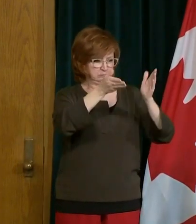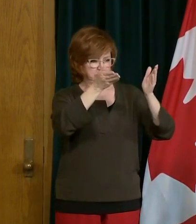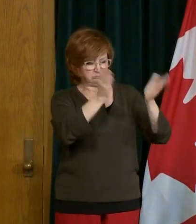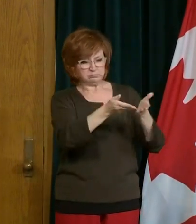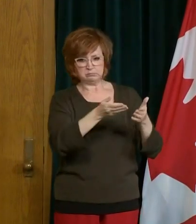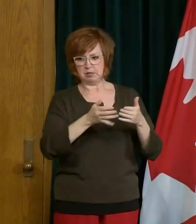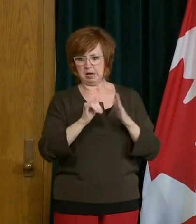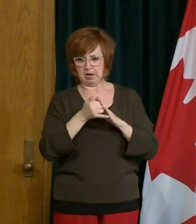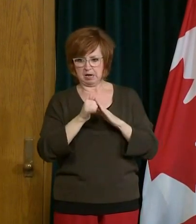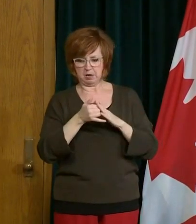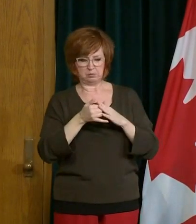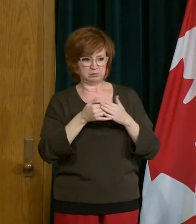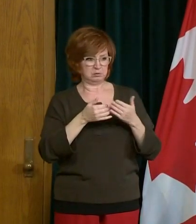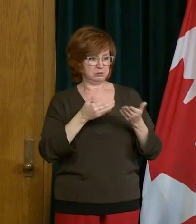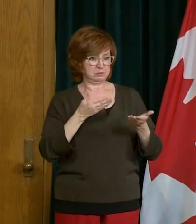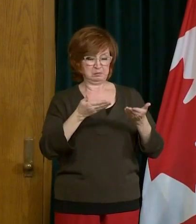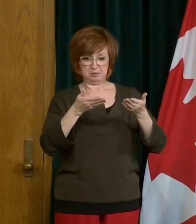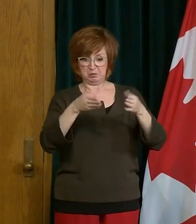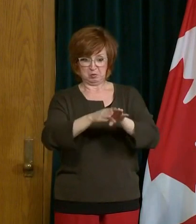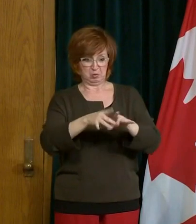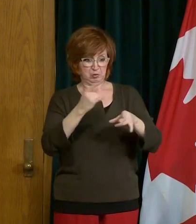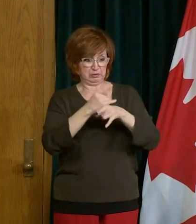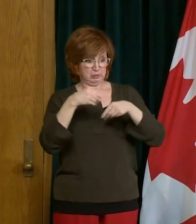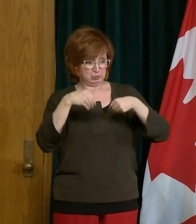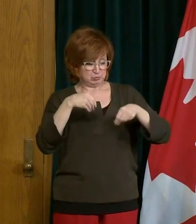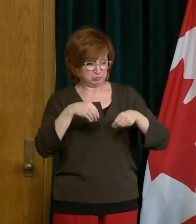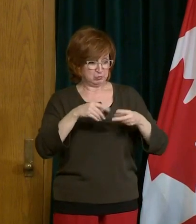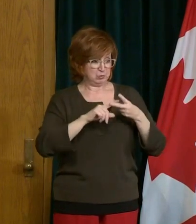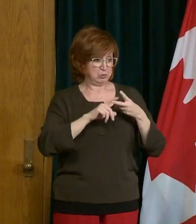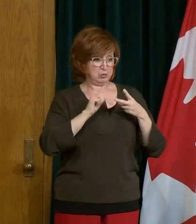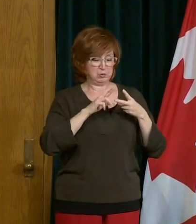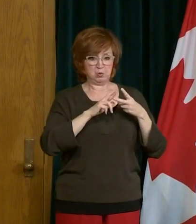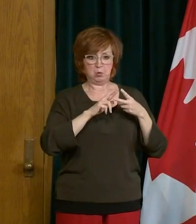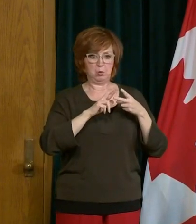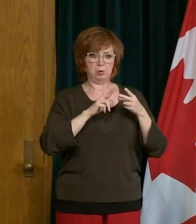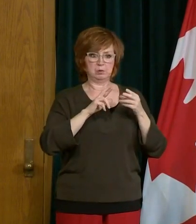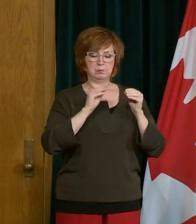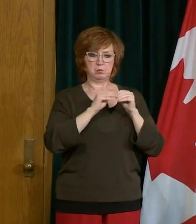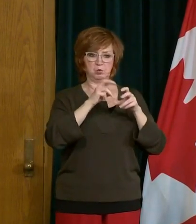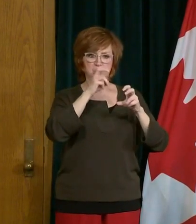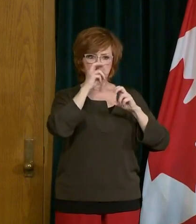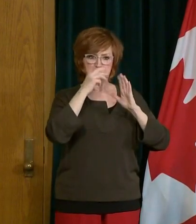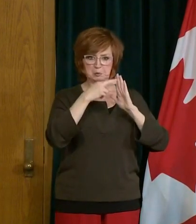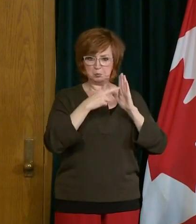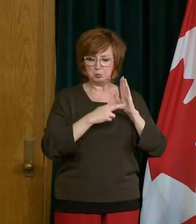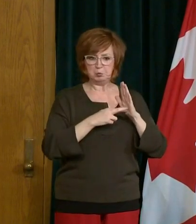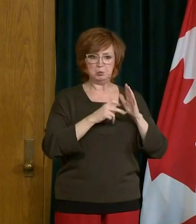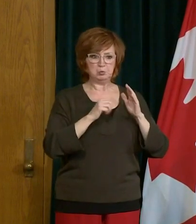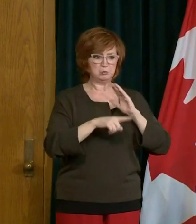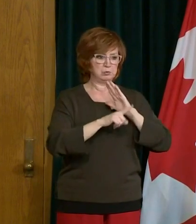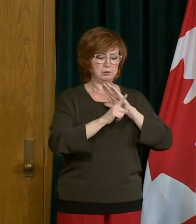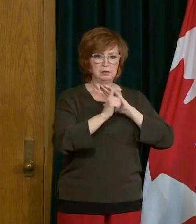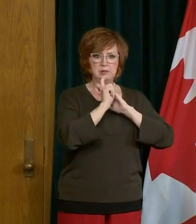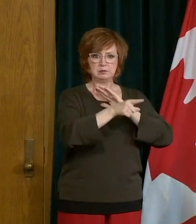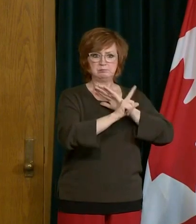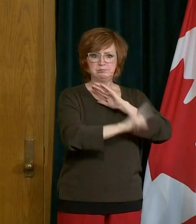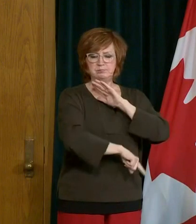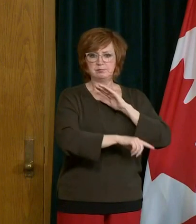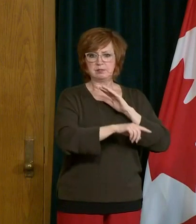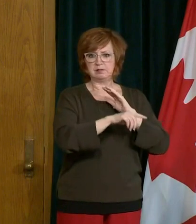communication efforts, or through closing the liquor stores, that to actually get a handle on this problem?